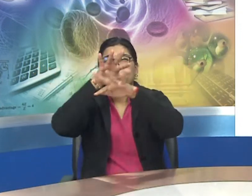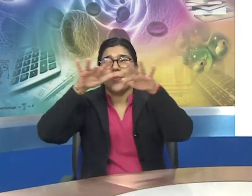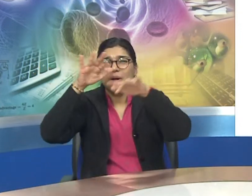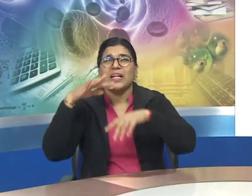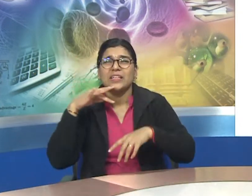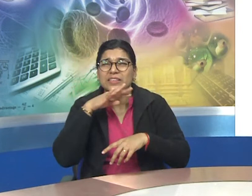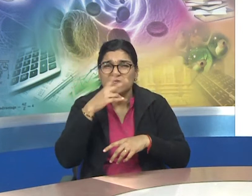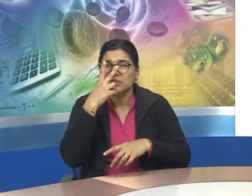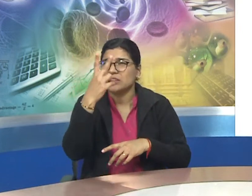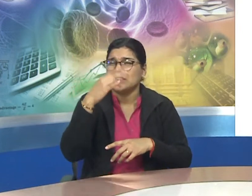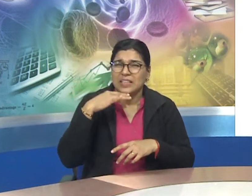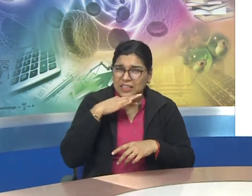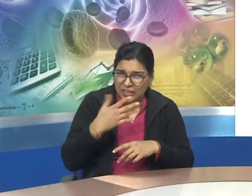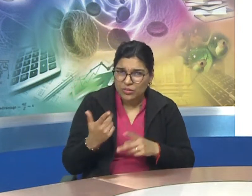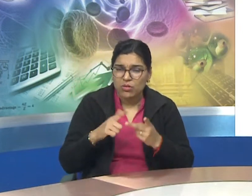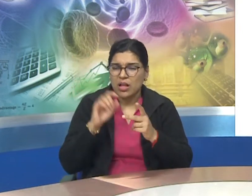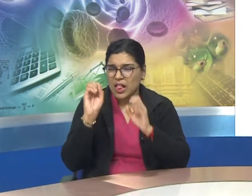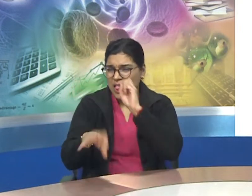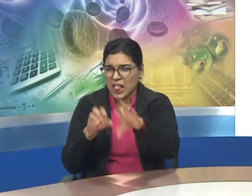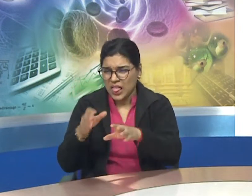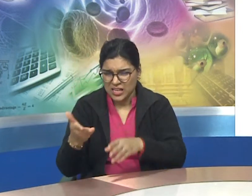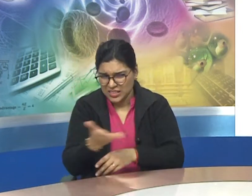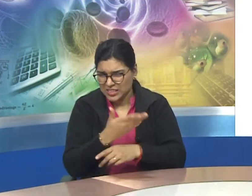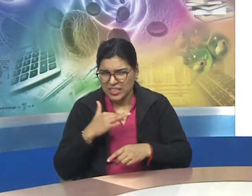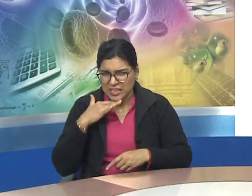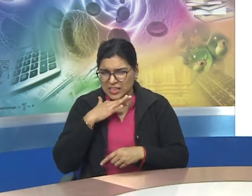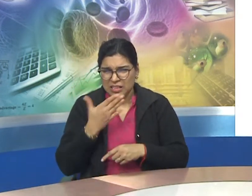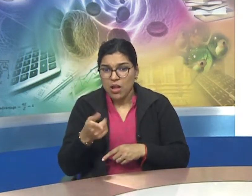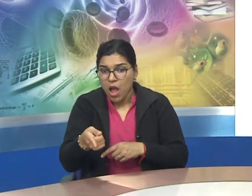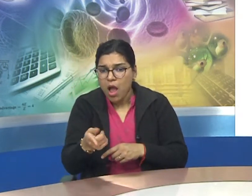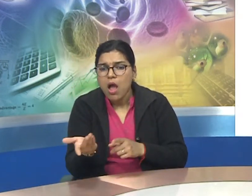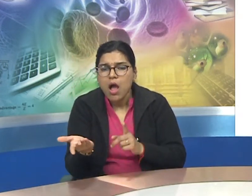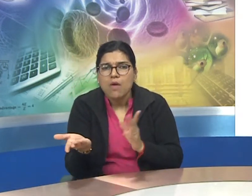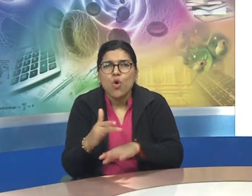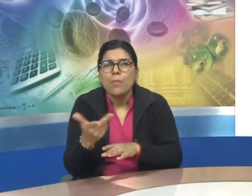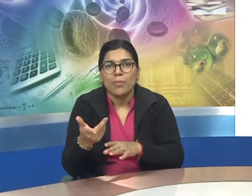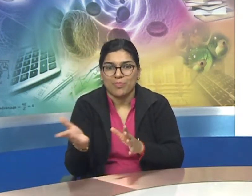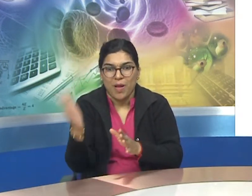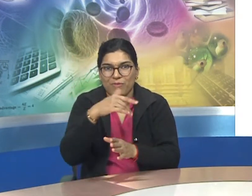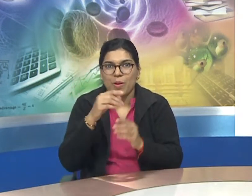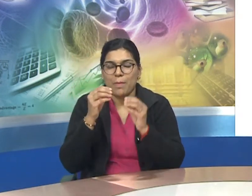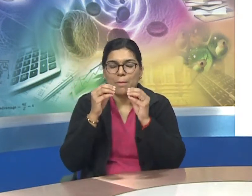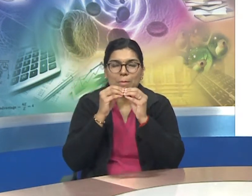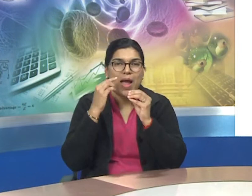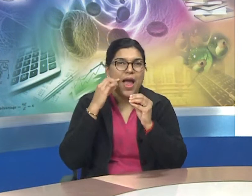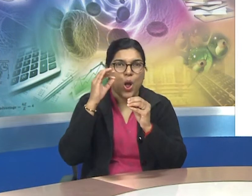to look at because it is dirty or it is not clean, unclean you can say.